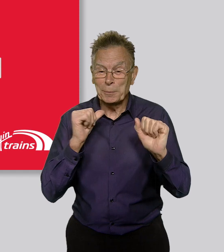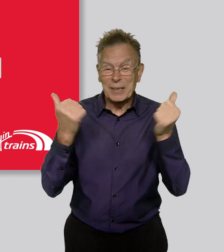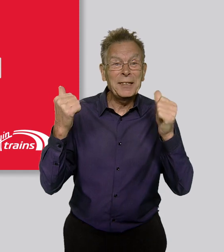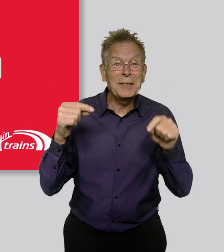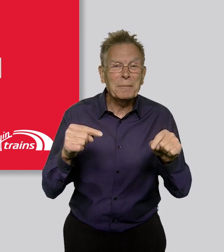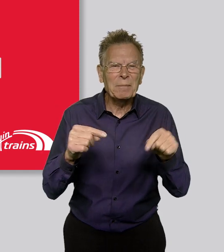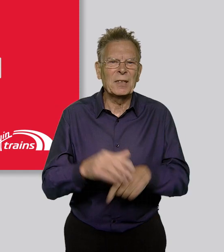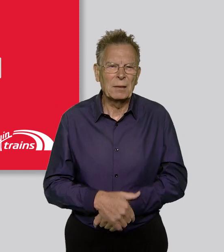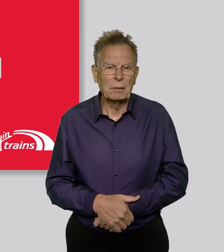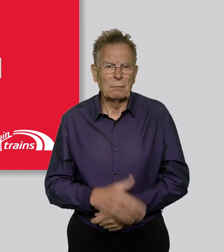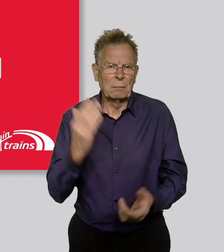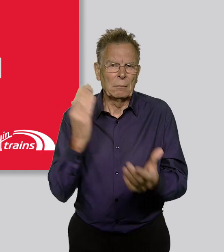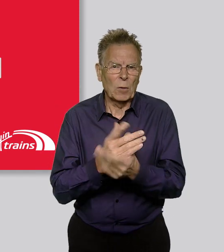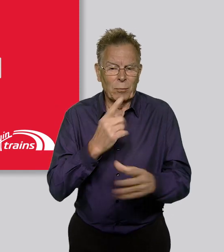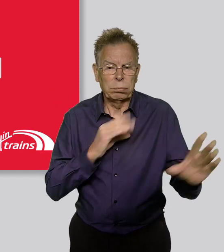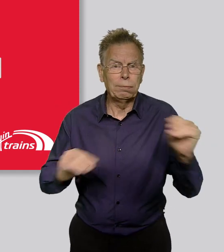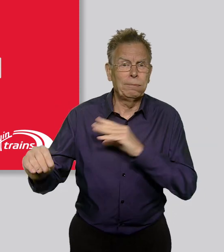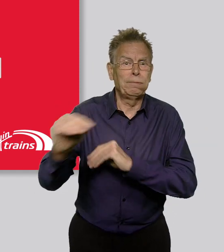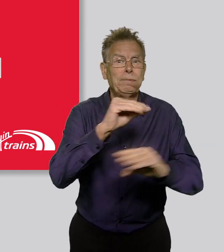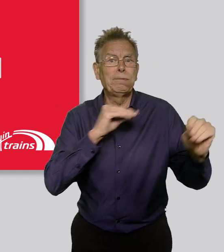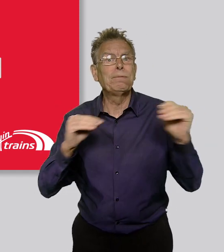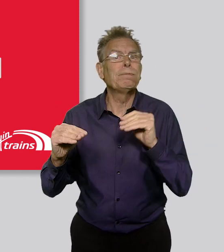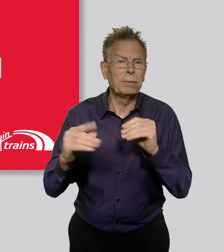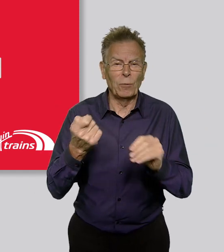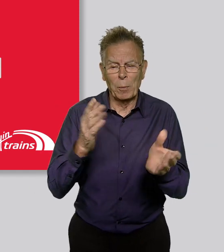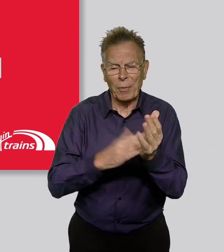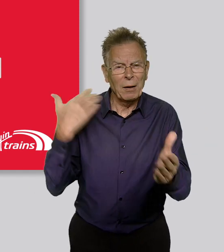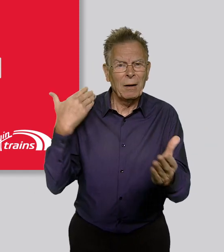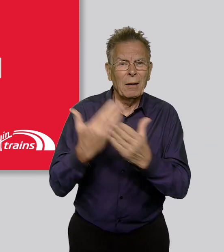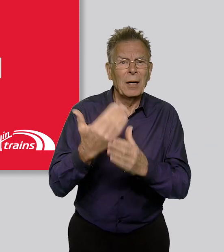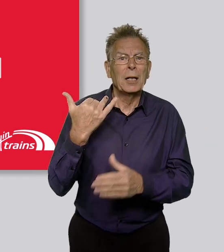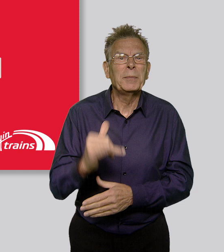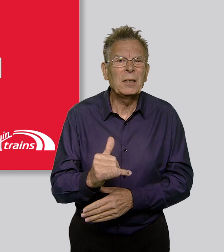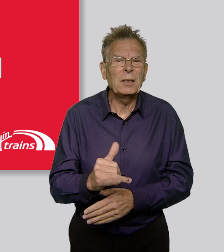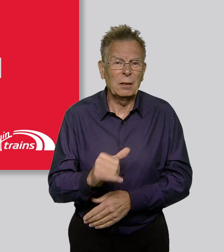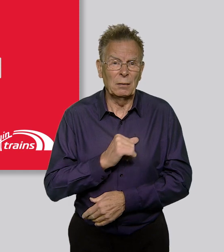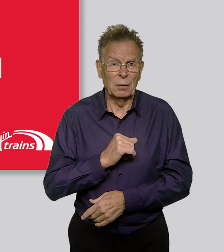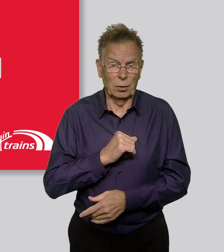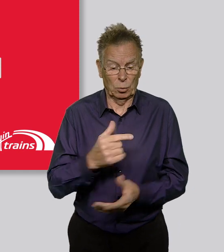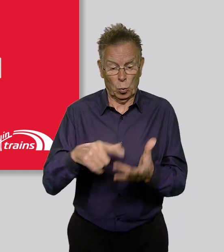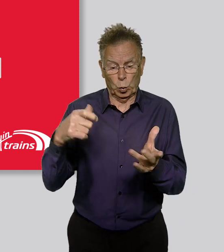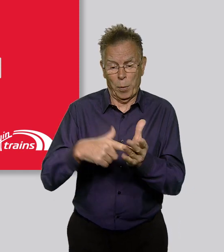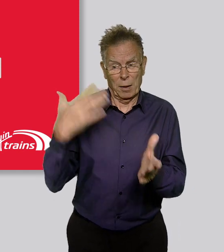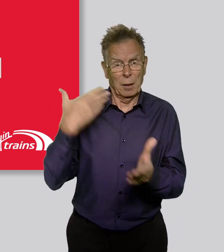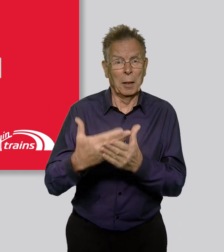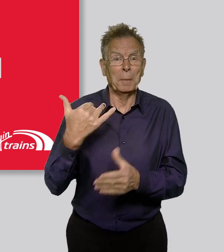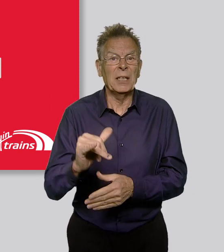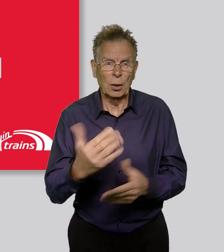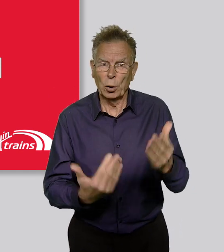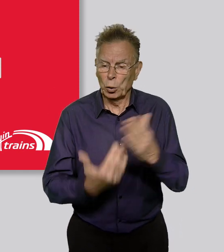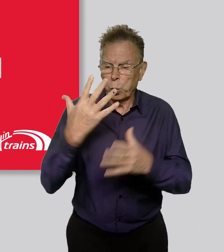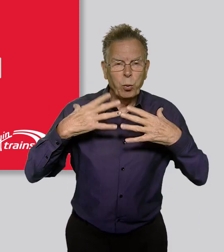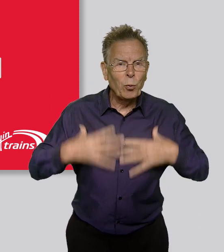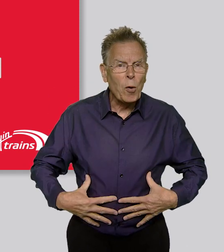Rocking the red. There's no doubt the subject on everyone's lips over the past few months. Our gorgeous new